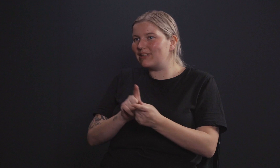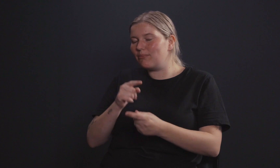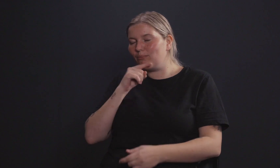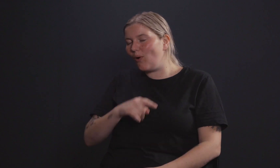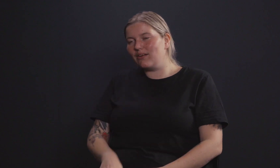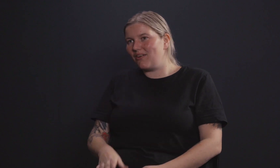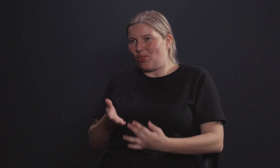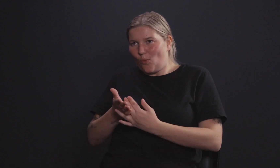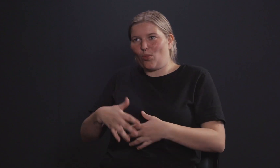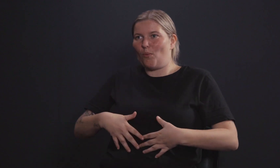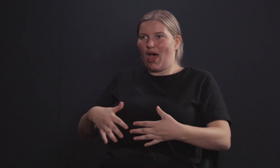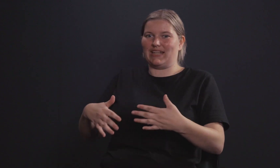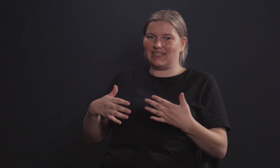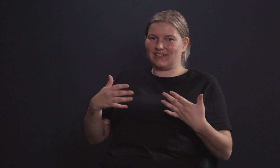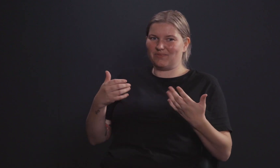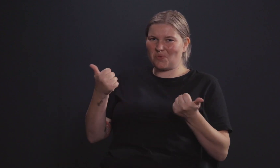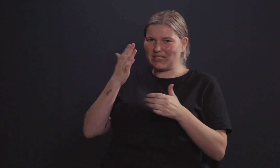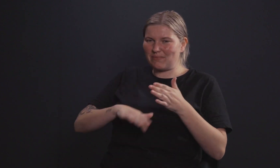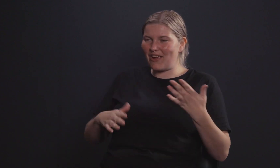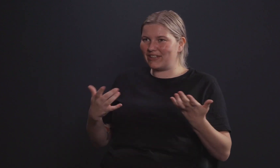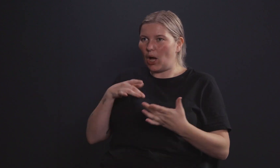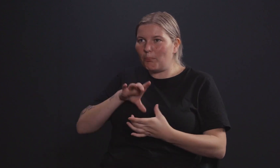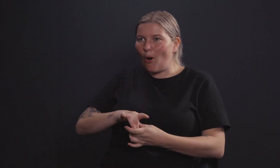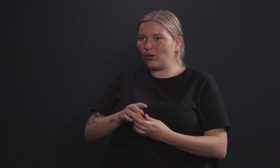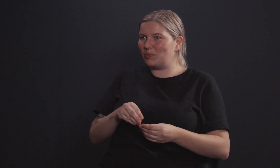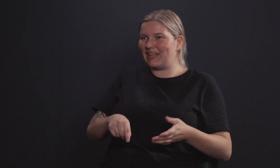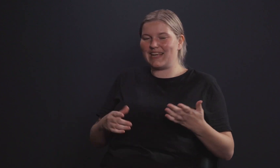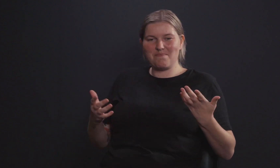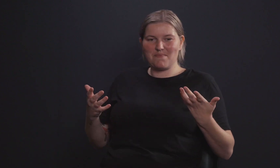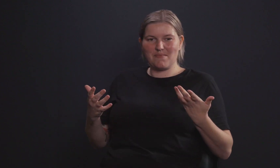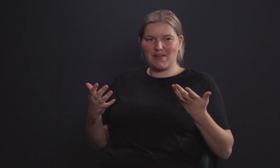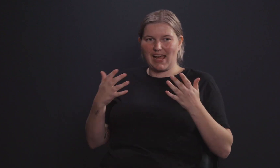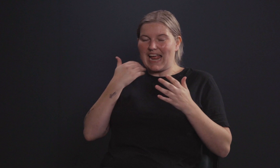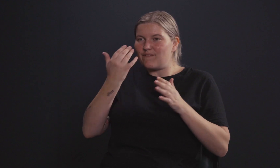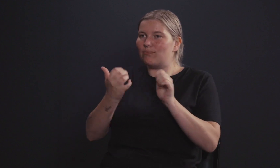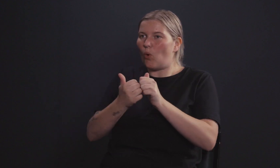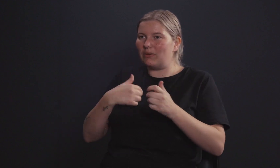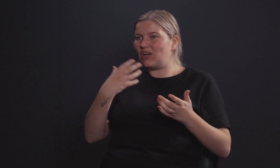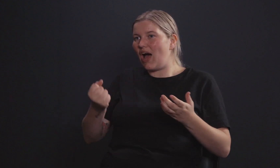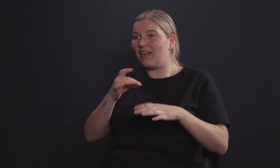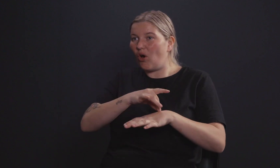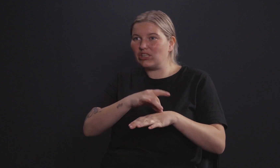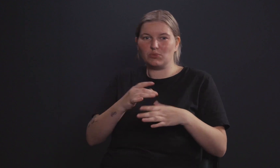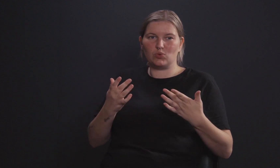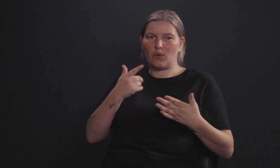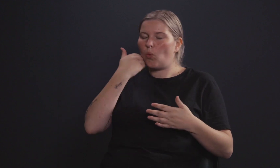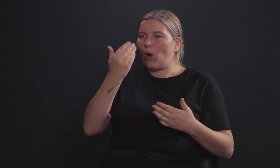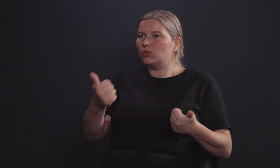forward to meeting him. I had a really good pregnancy and I felt that we'd bonded. Each appointment at the hospital had been a good experience. The staff